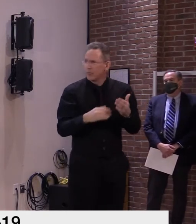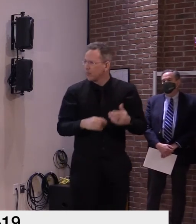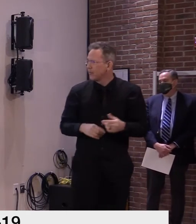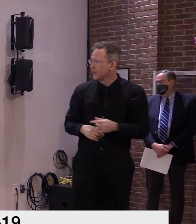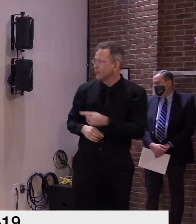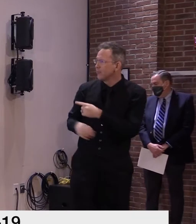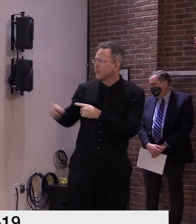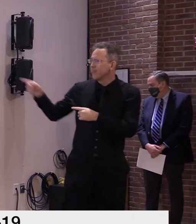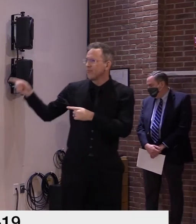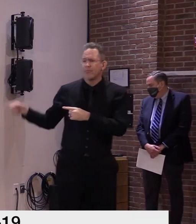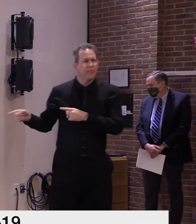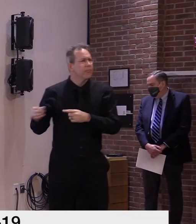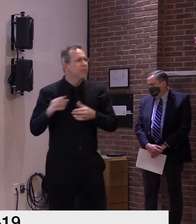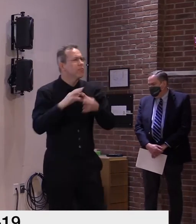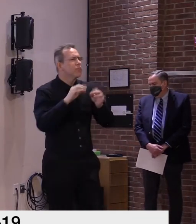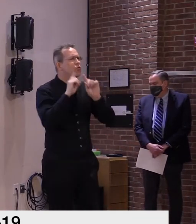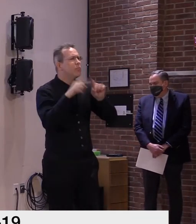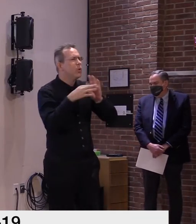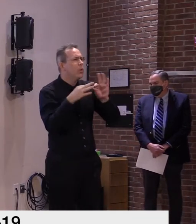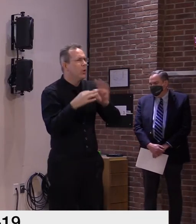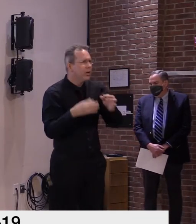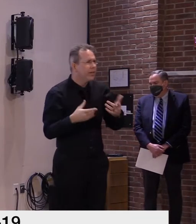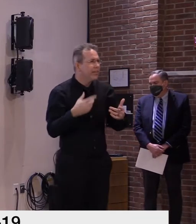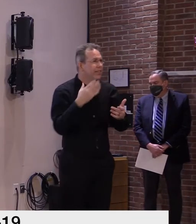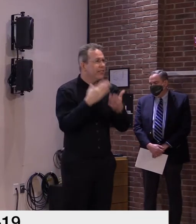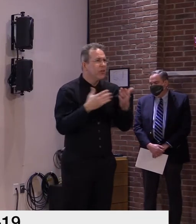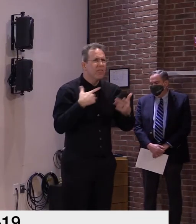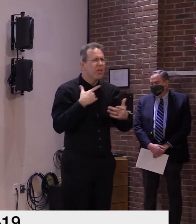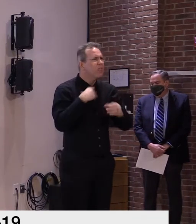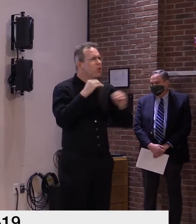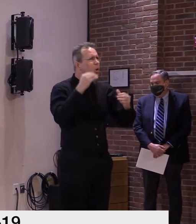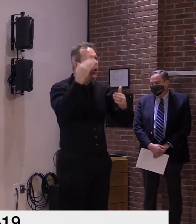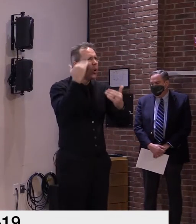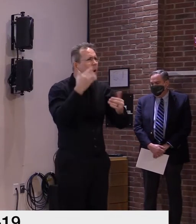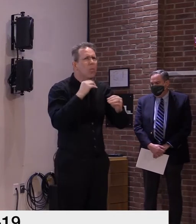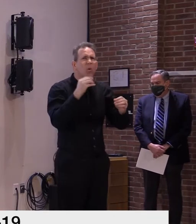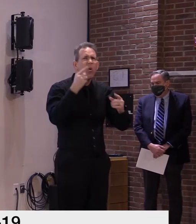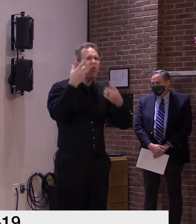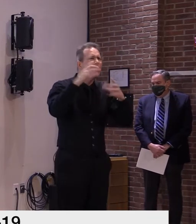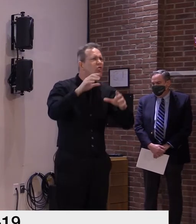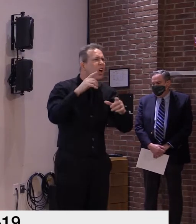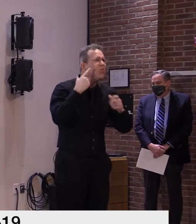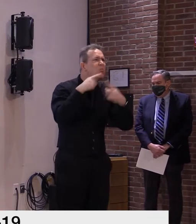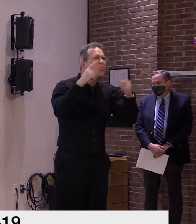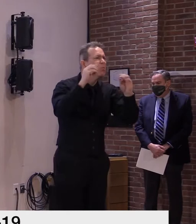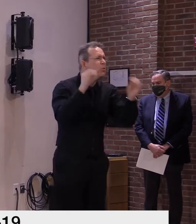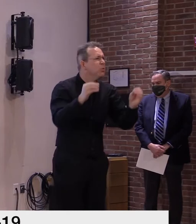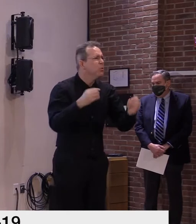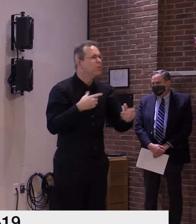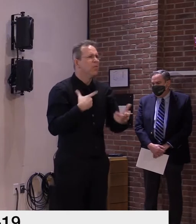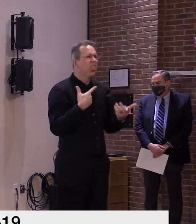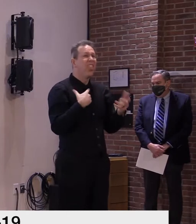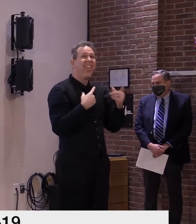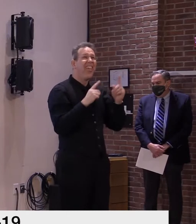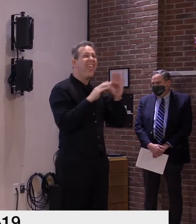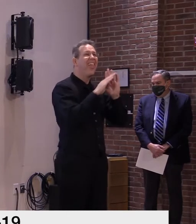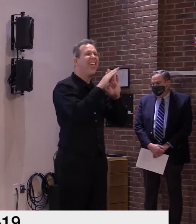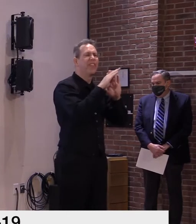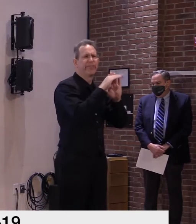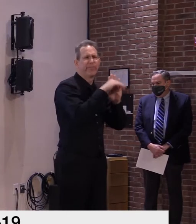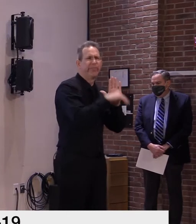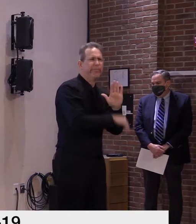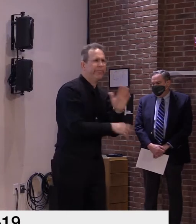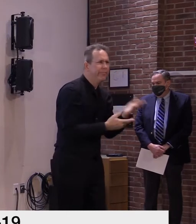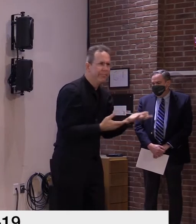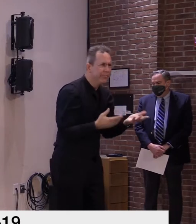or hopeless. We have seen rising rates in depression for youth and increased visits to pediatric emergencies